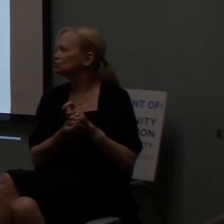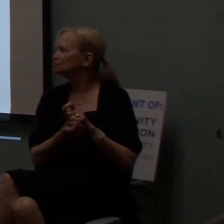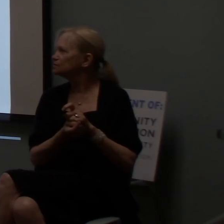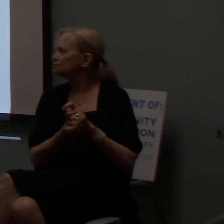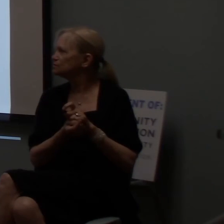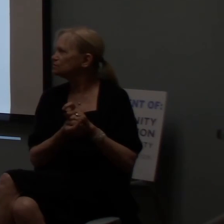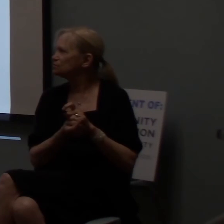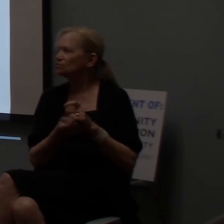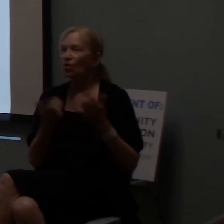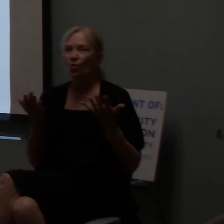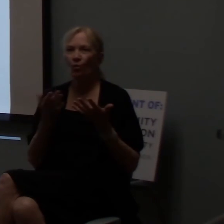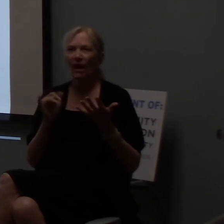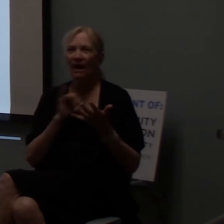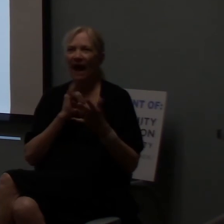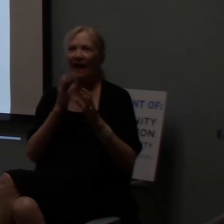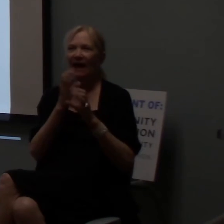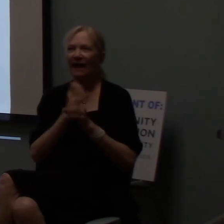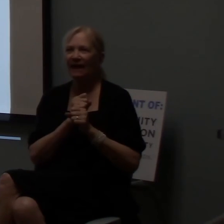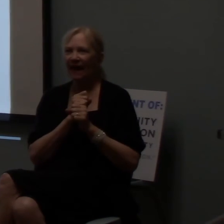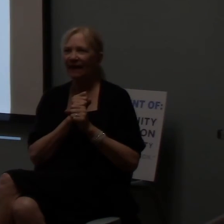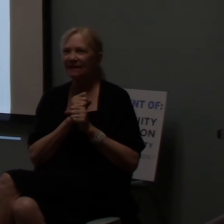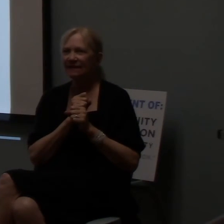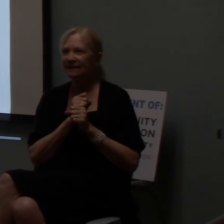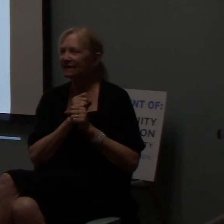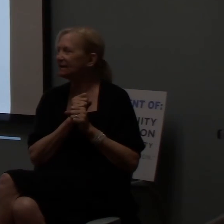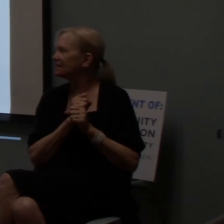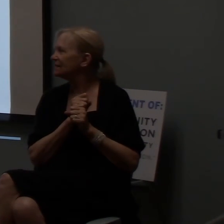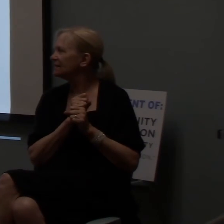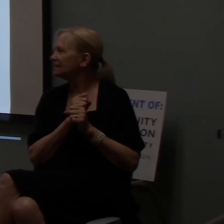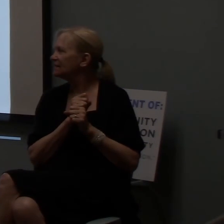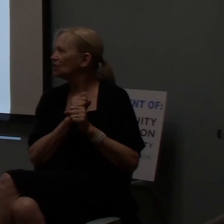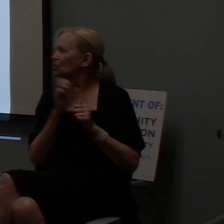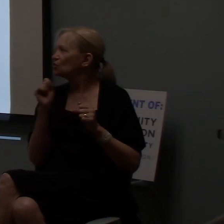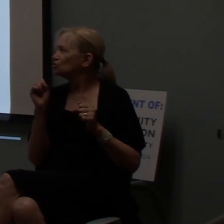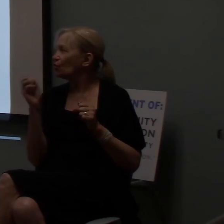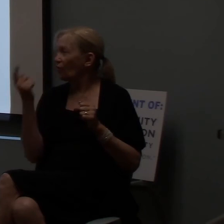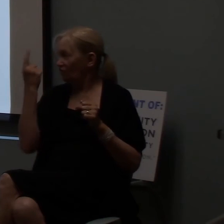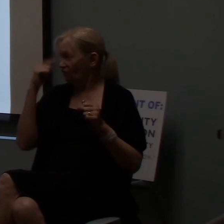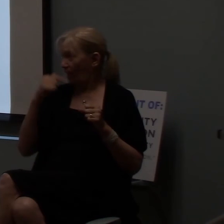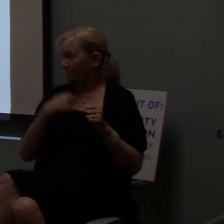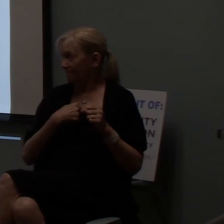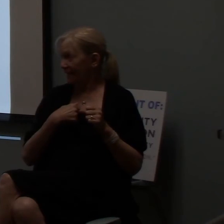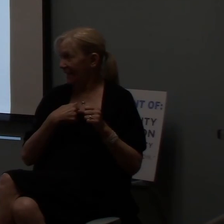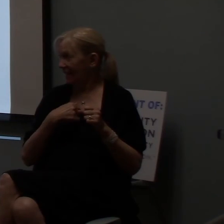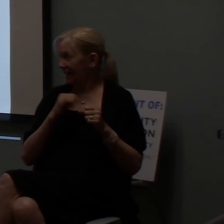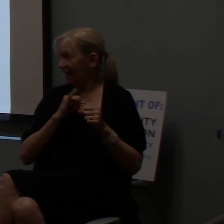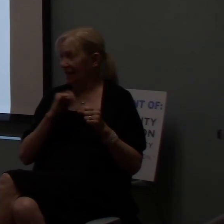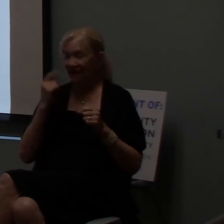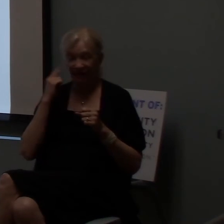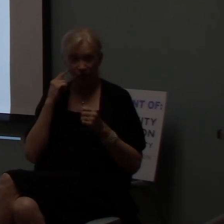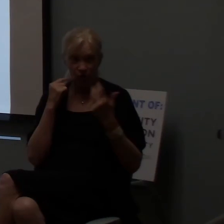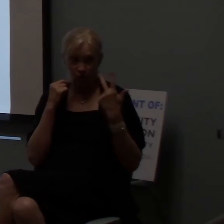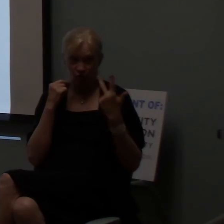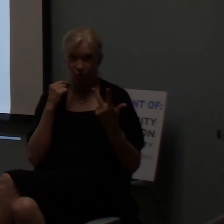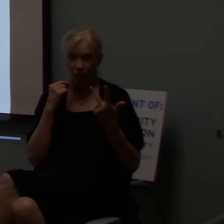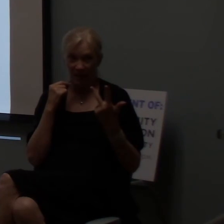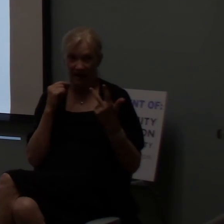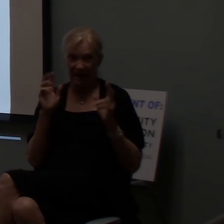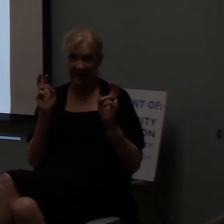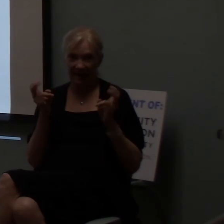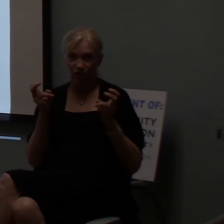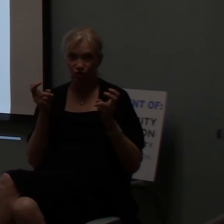What do I get by If it ain't changing? broke, why change it? So for me, I hear 3